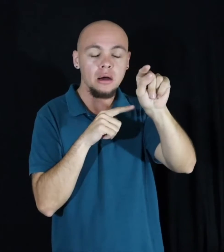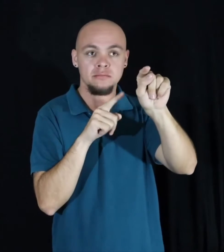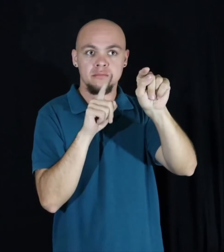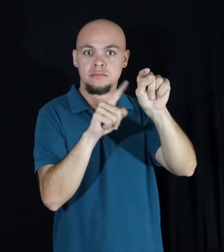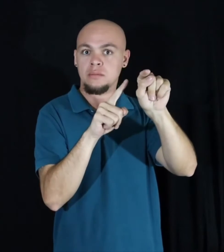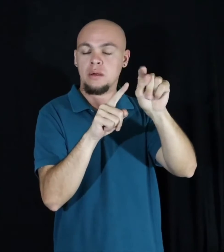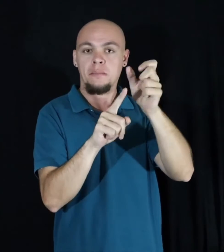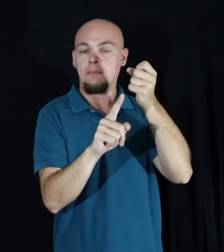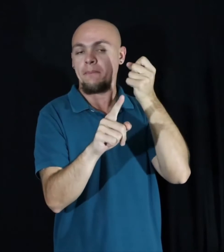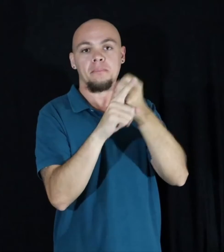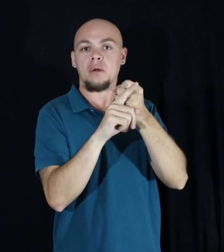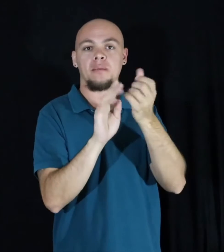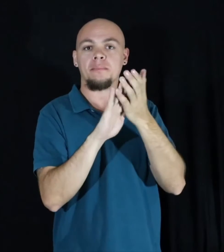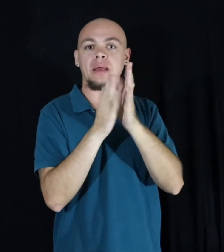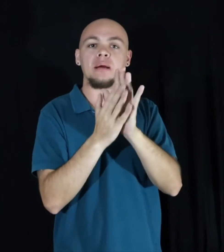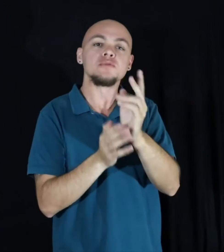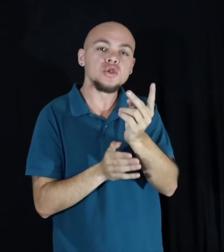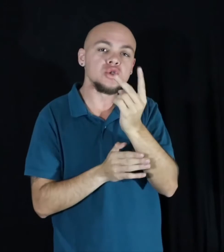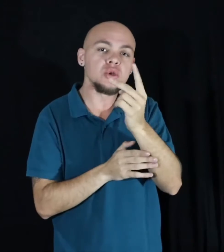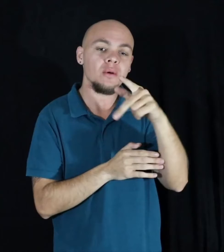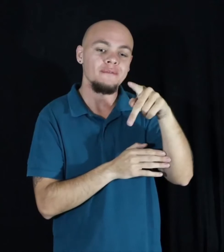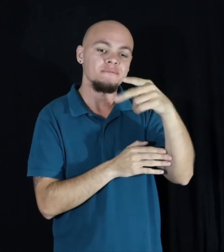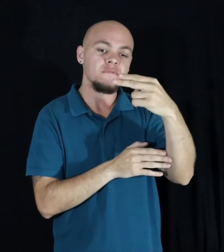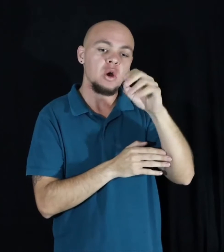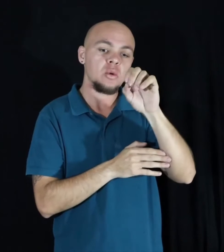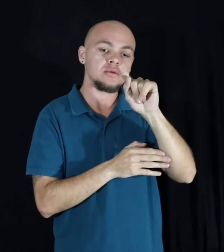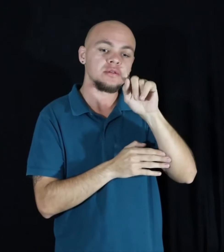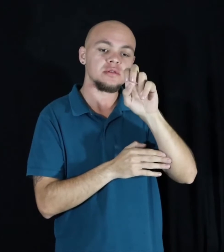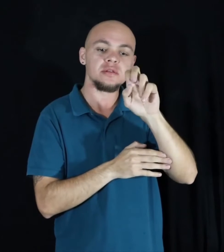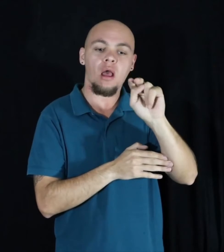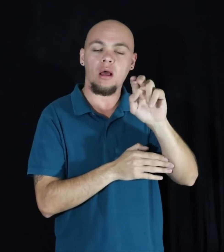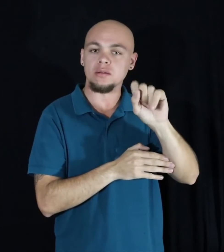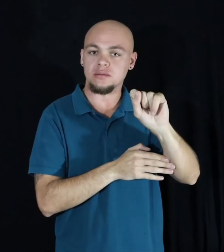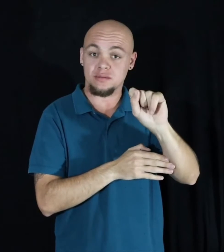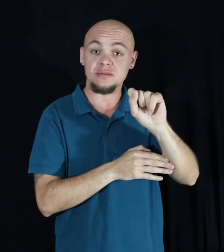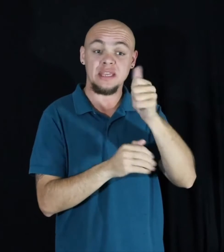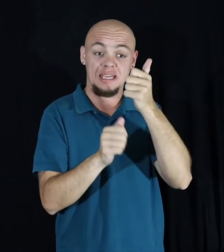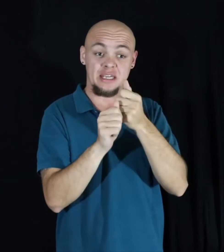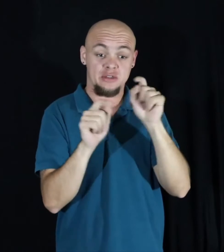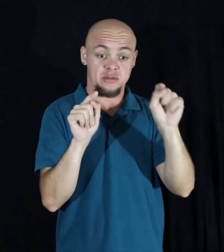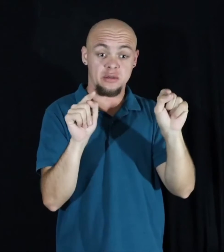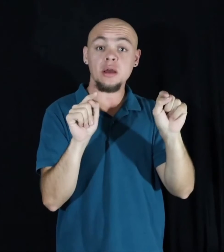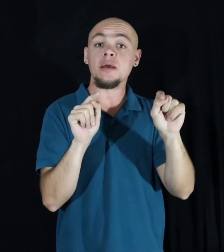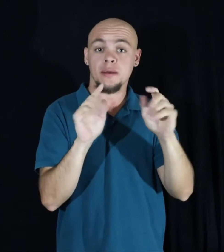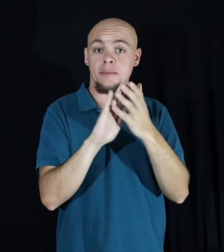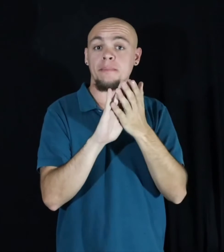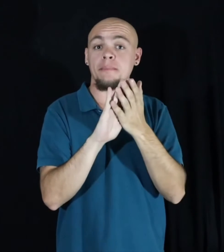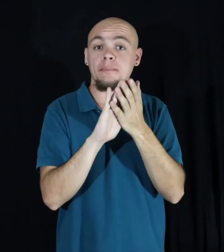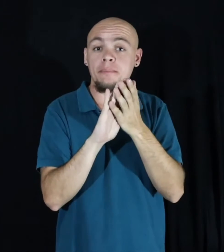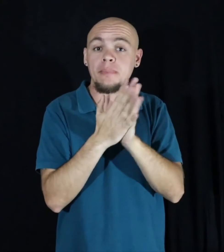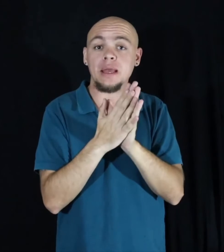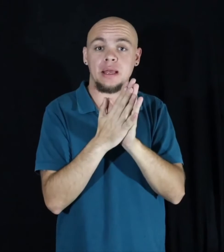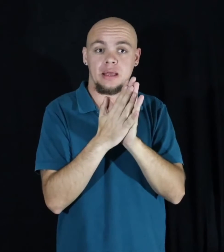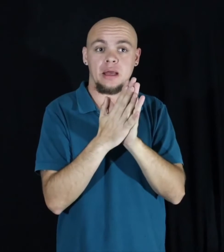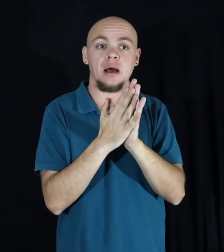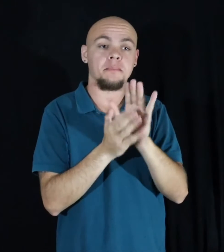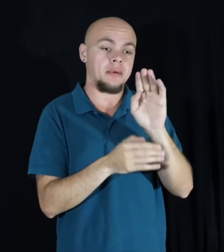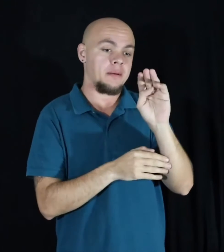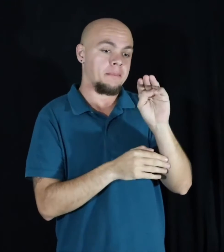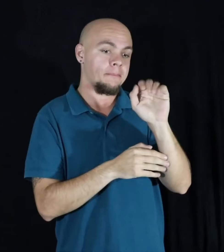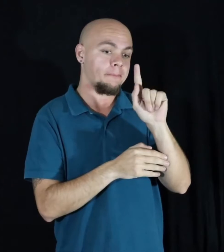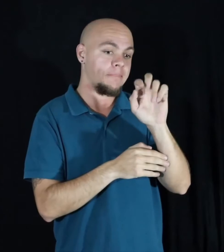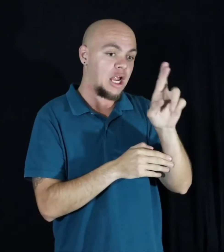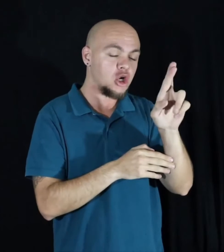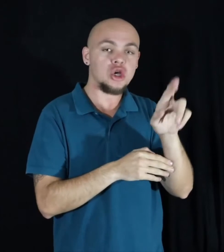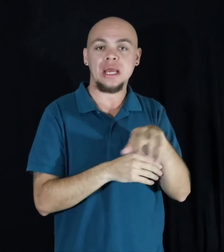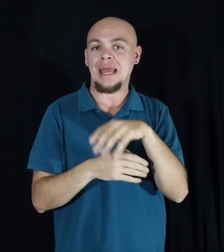spontaneously become 2 photons, 2 particles of light. And each one of these can spontaneously become a matter and antimatter particle.